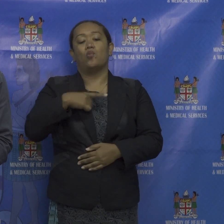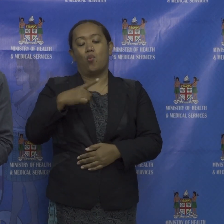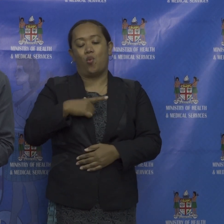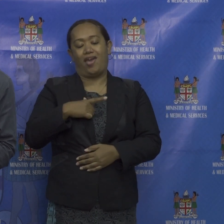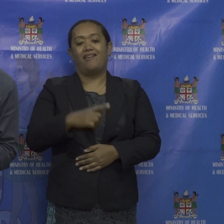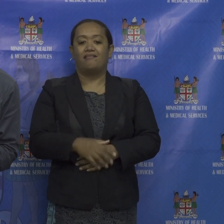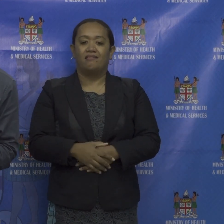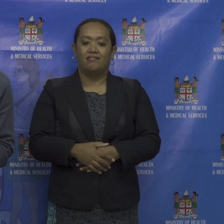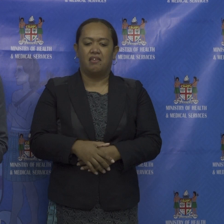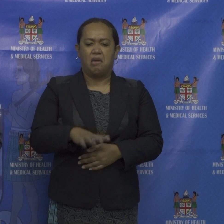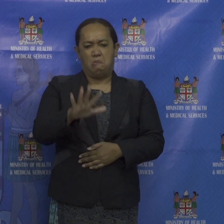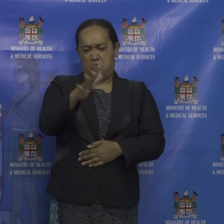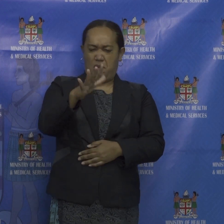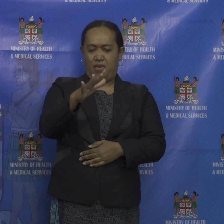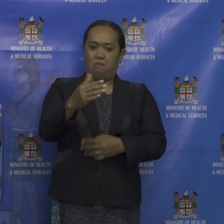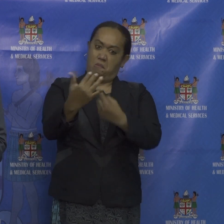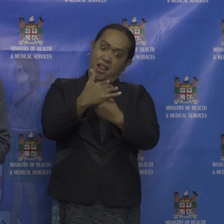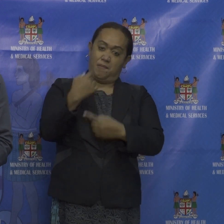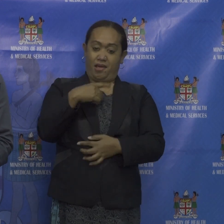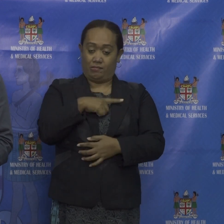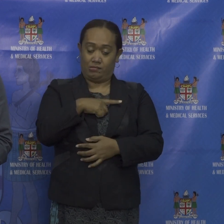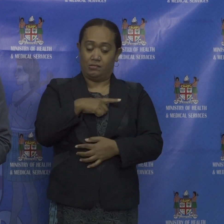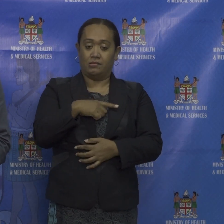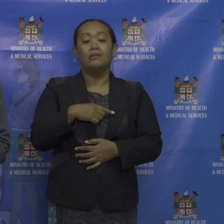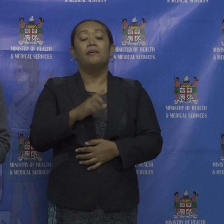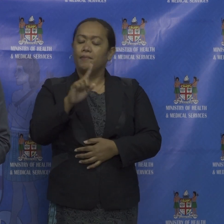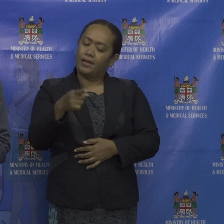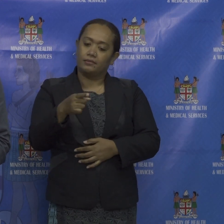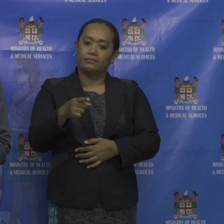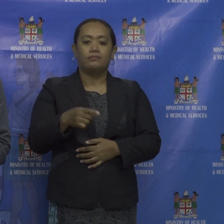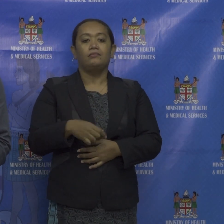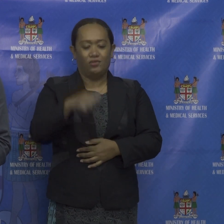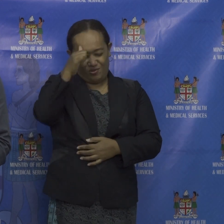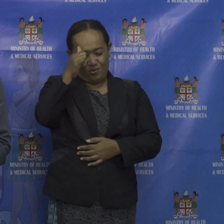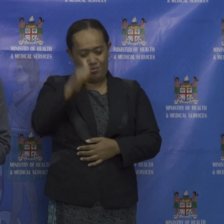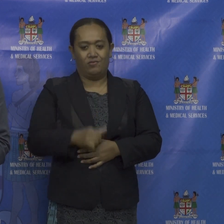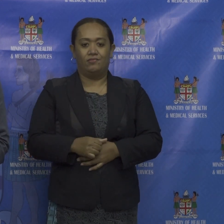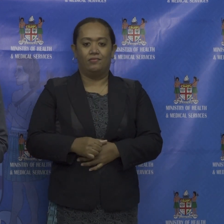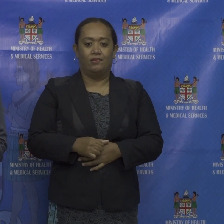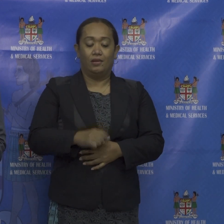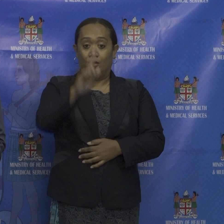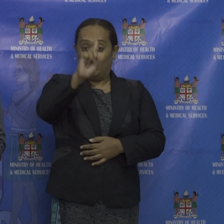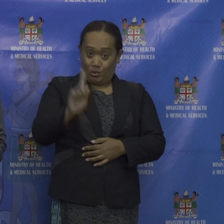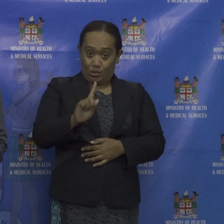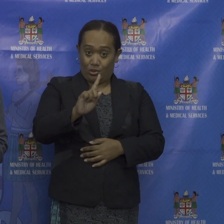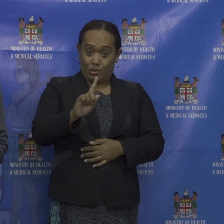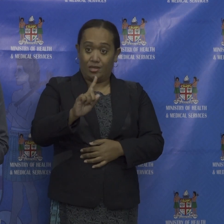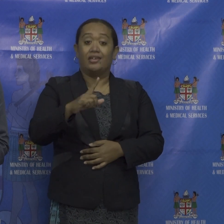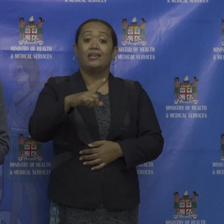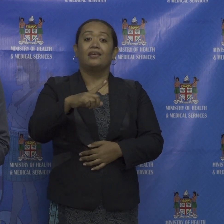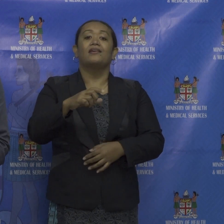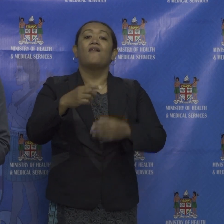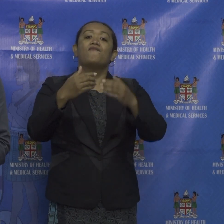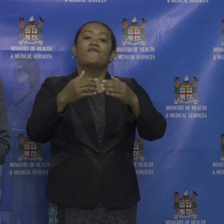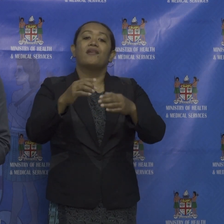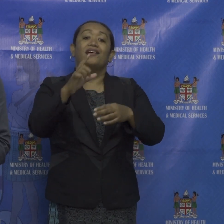This may technically be Fiji's third fatality due to COVID-19, but it's our first death from a locally transmitted case of the virus.